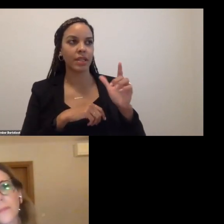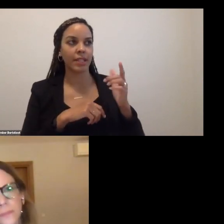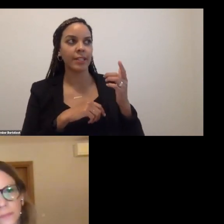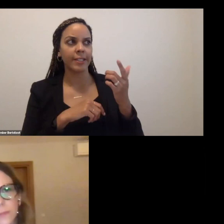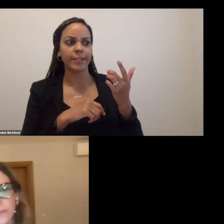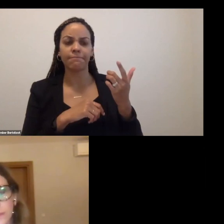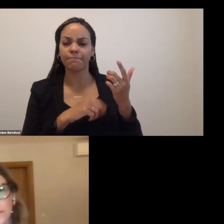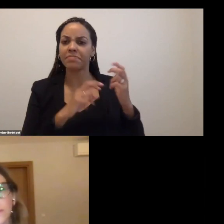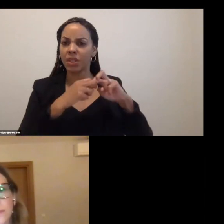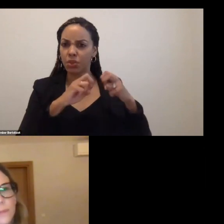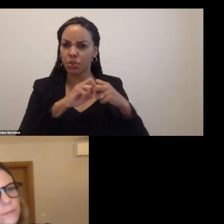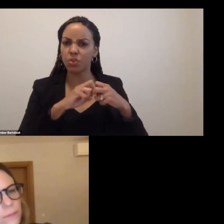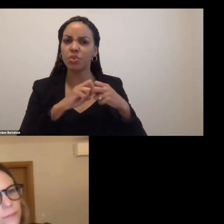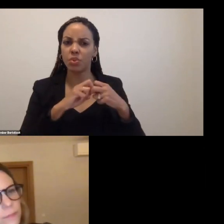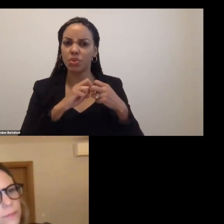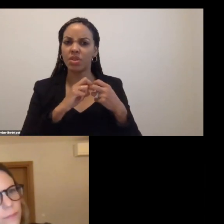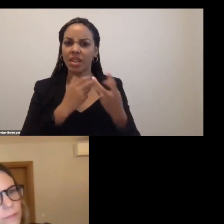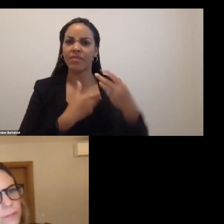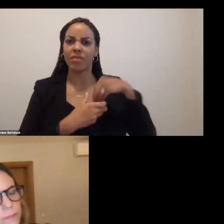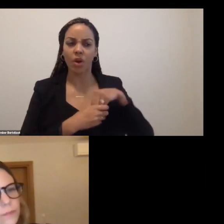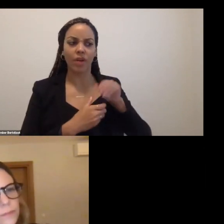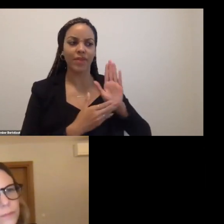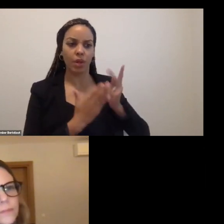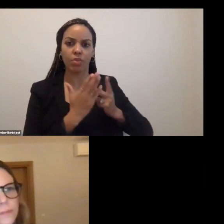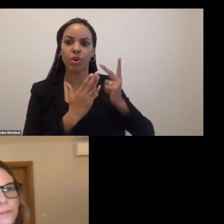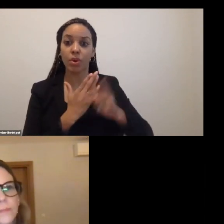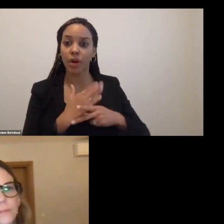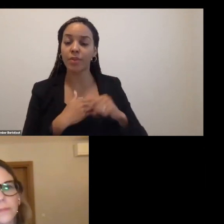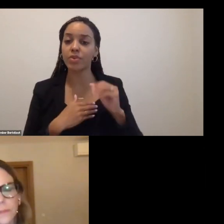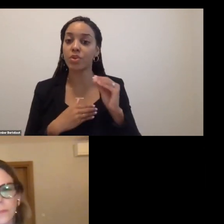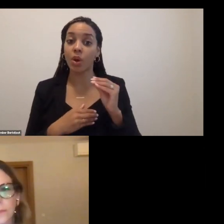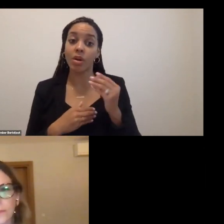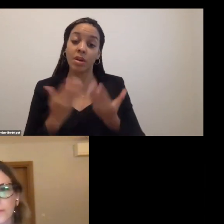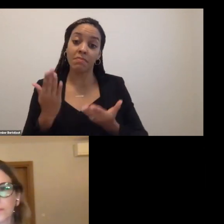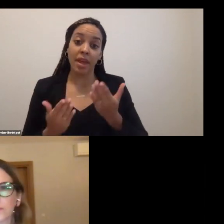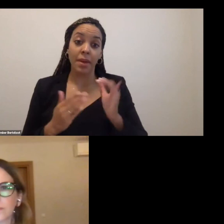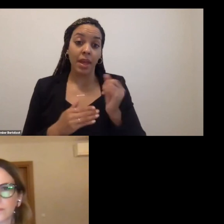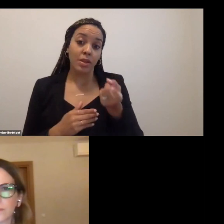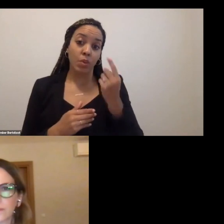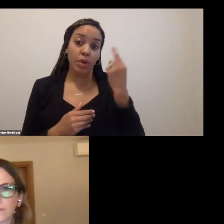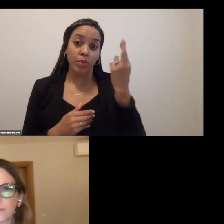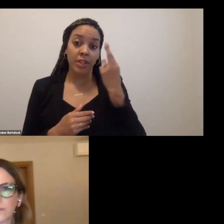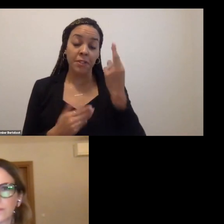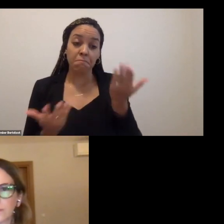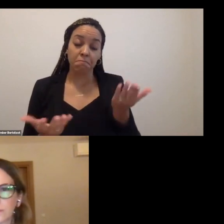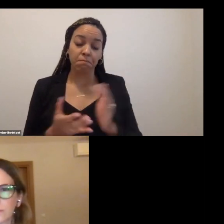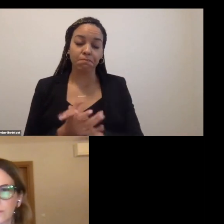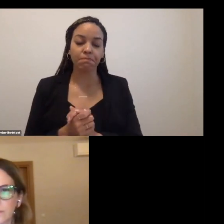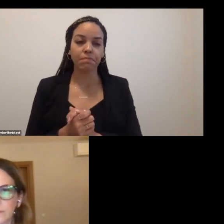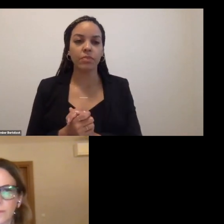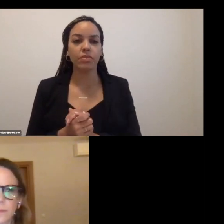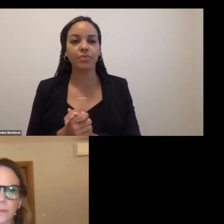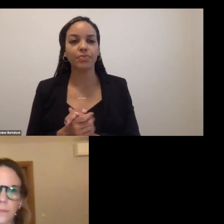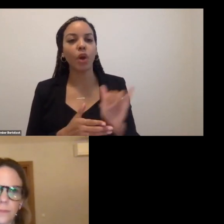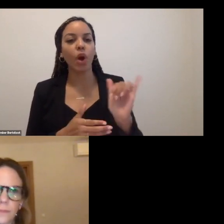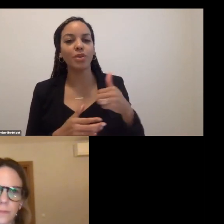issues and in their program. So this might be the one reason, but also I think that